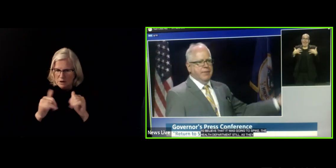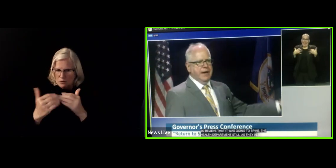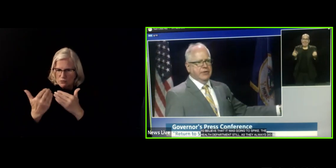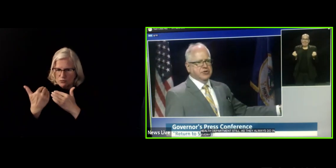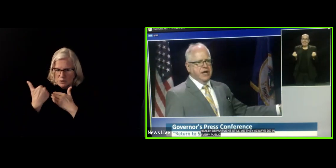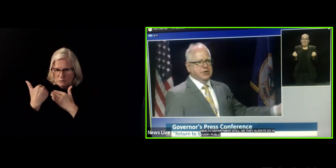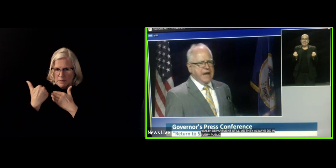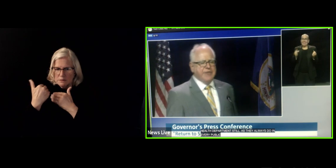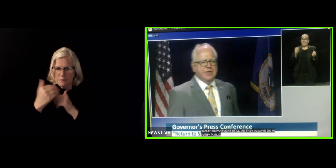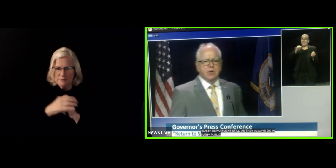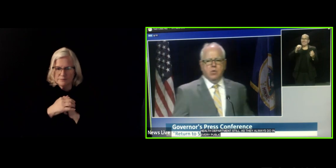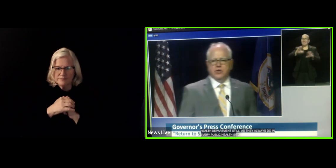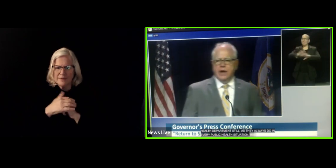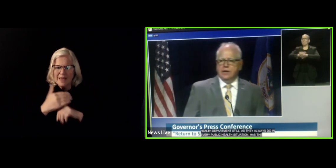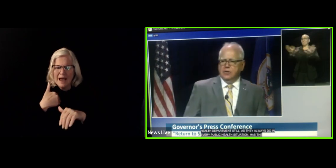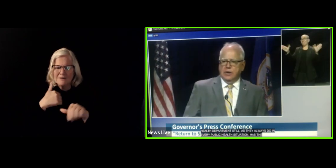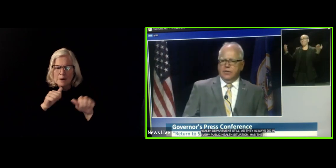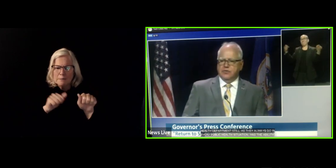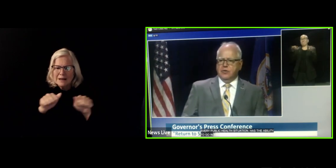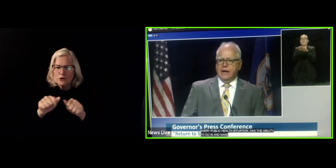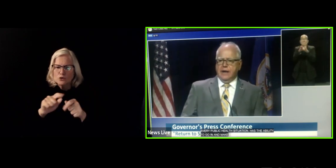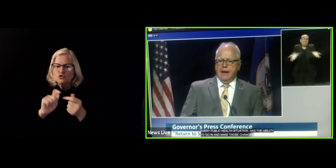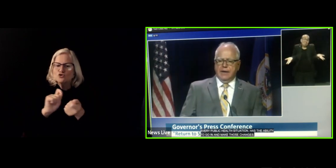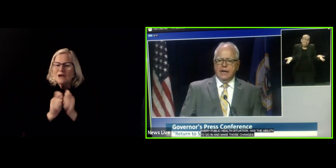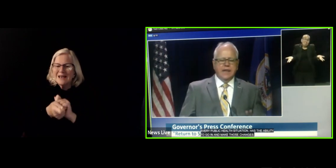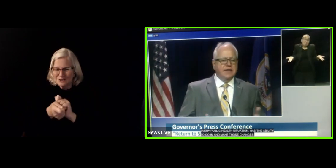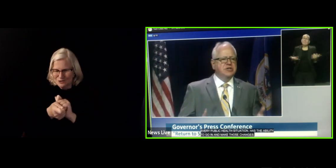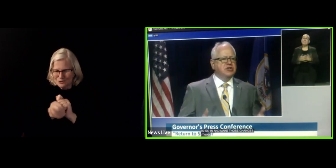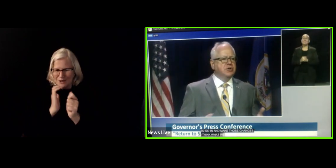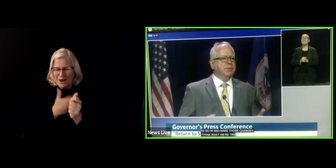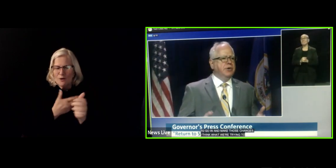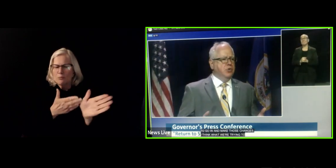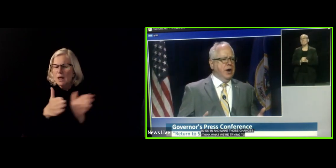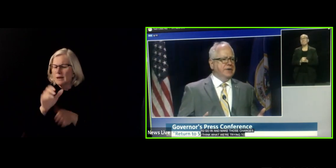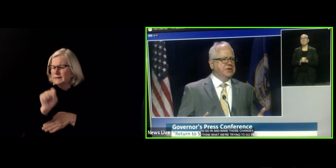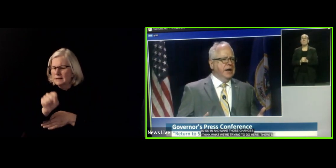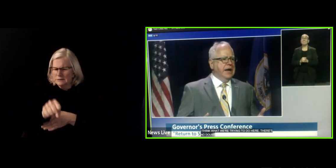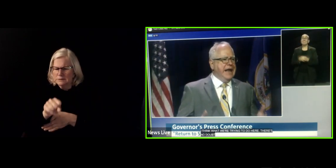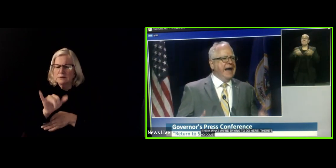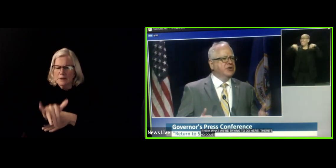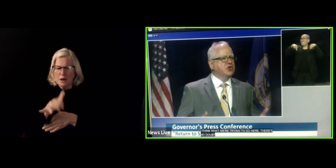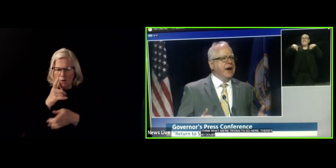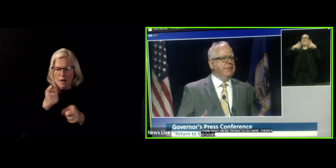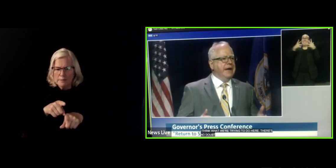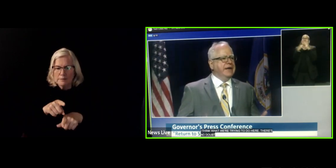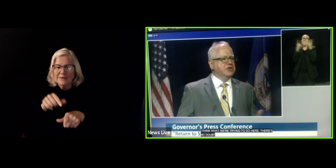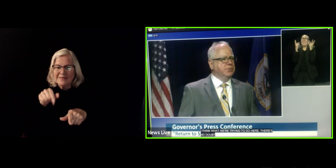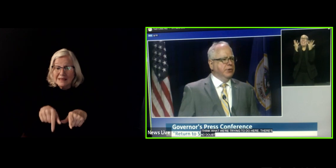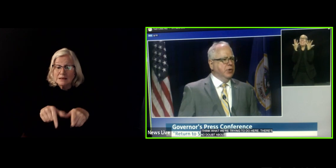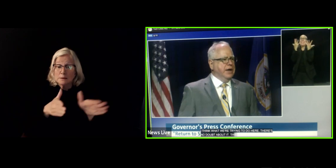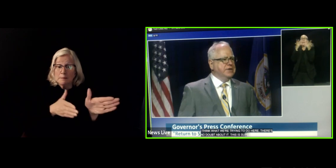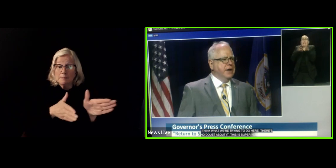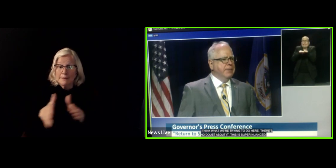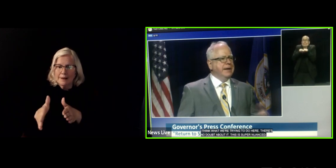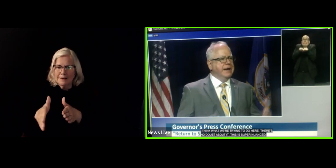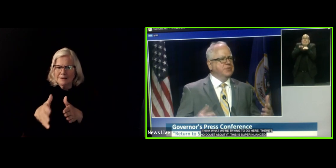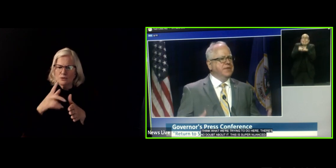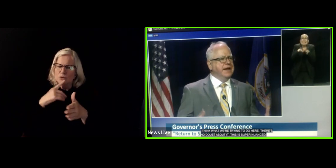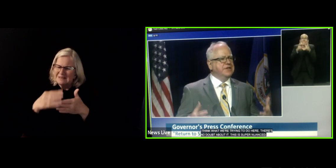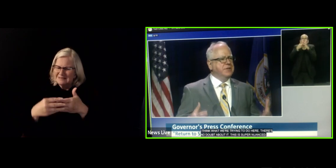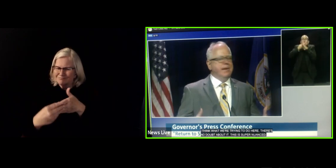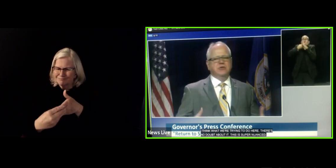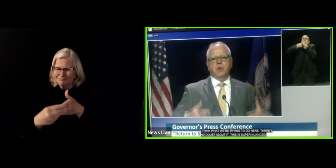in and make those changes. I think what we're trying to do here, and there's no doubt about it, this is super nuanced. Not to try to make it super nuanced, but because